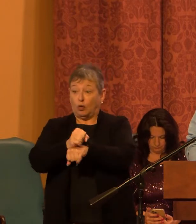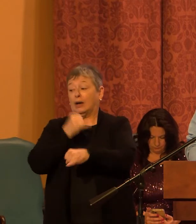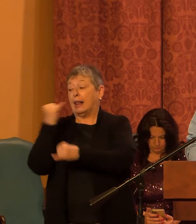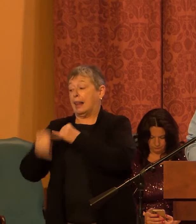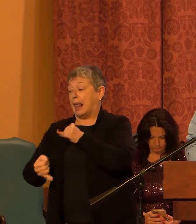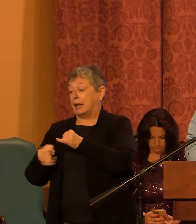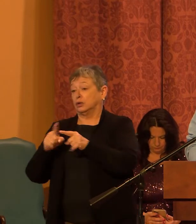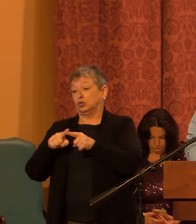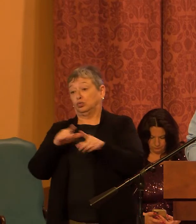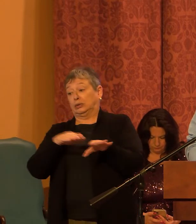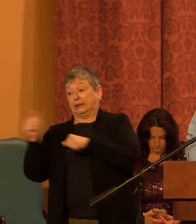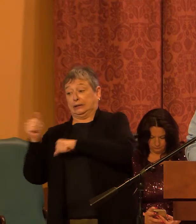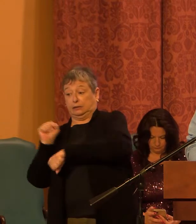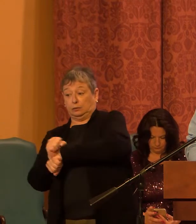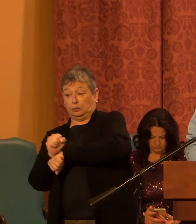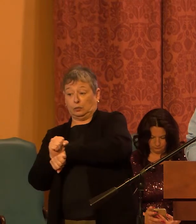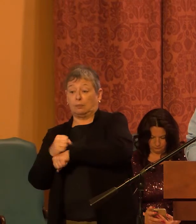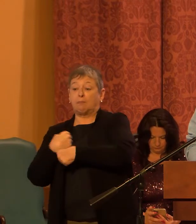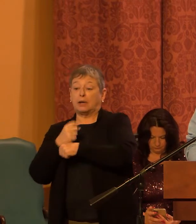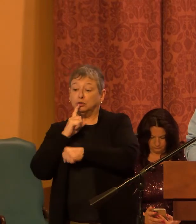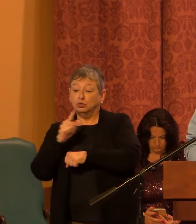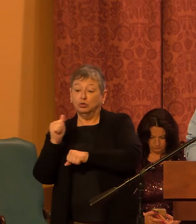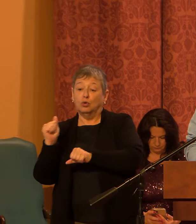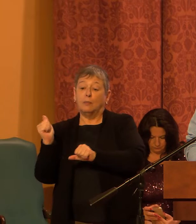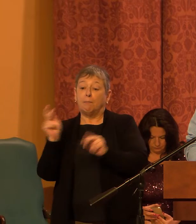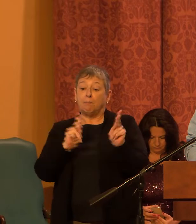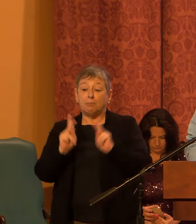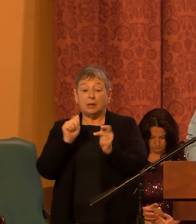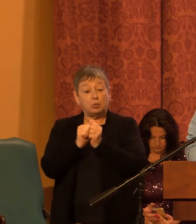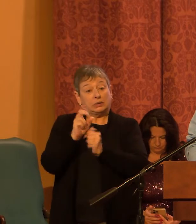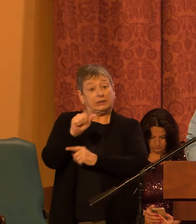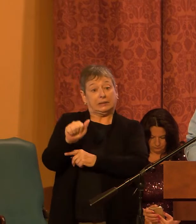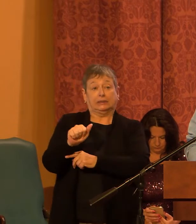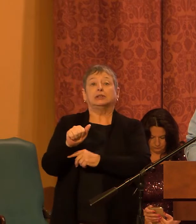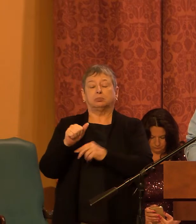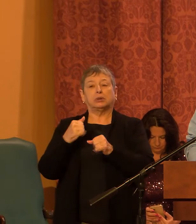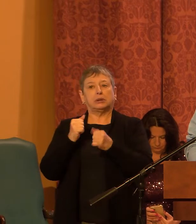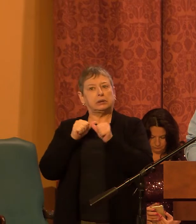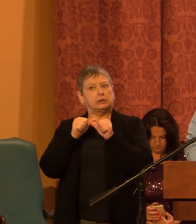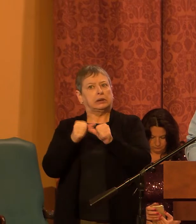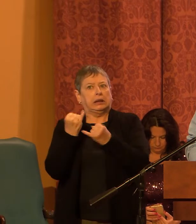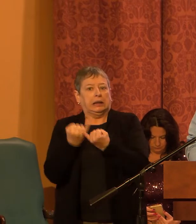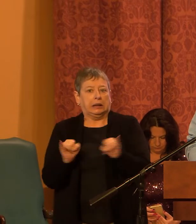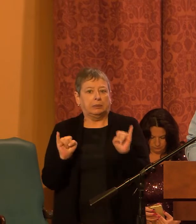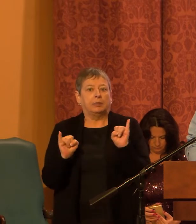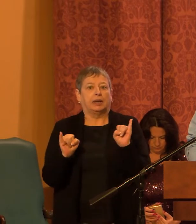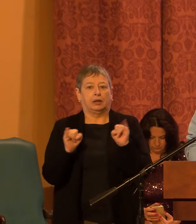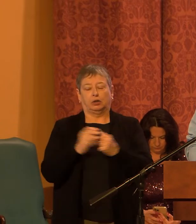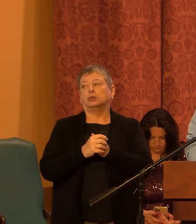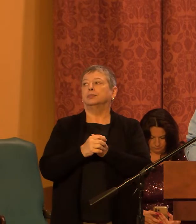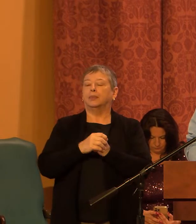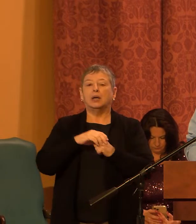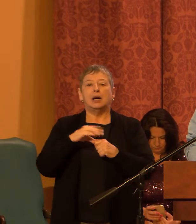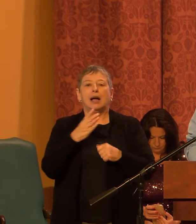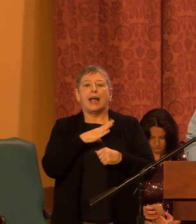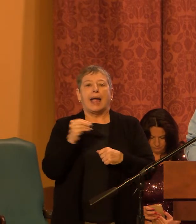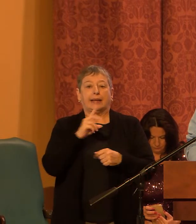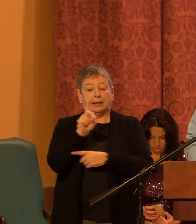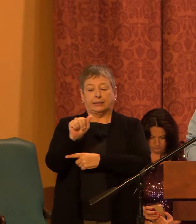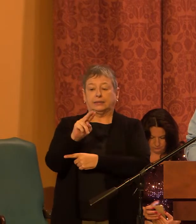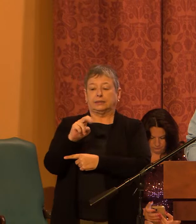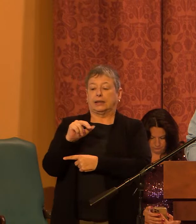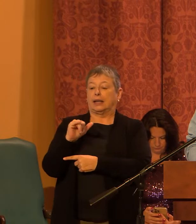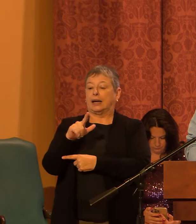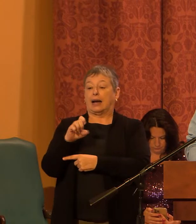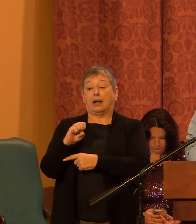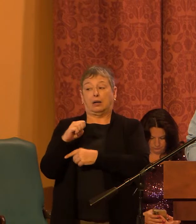disabilities maximize their independence, remaining free from institutions and group homes if they desire. Danielle